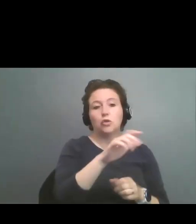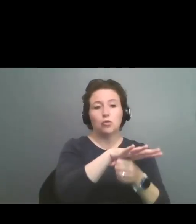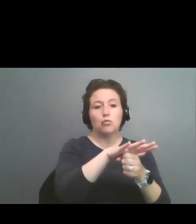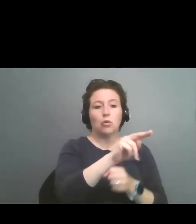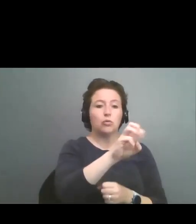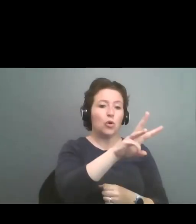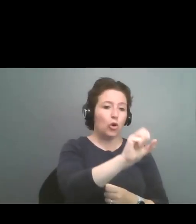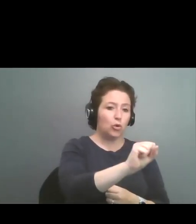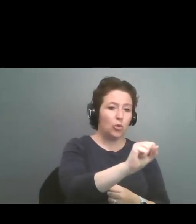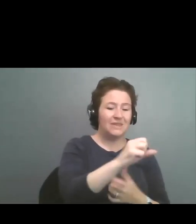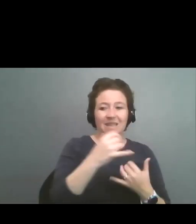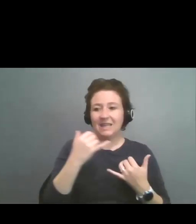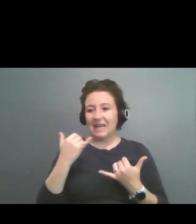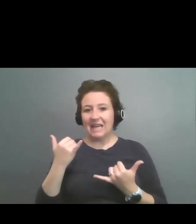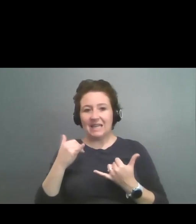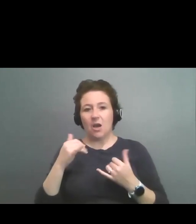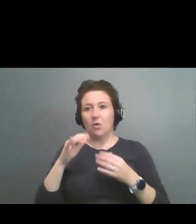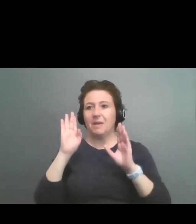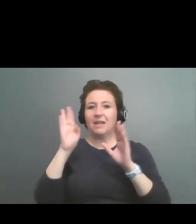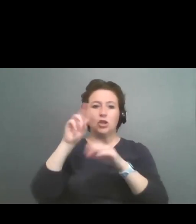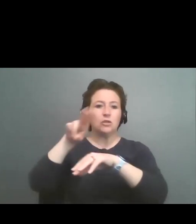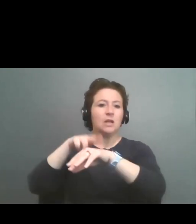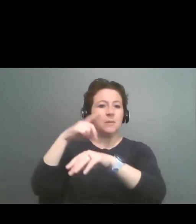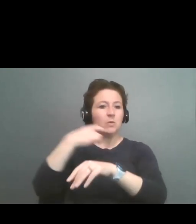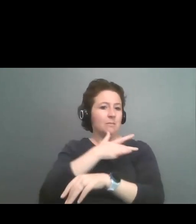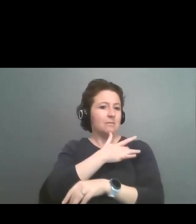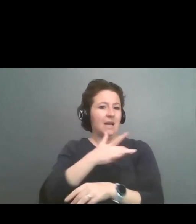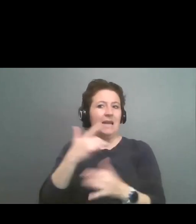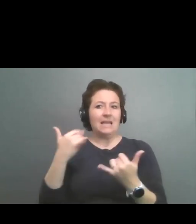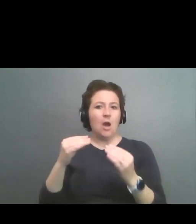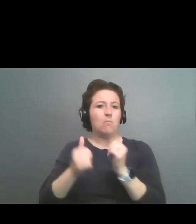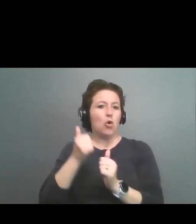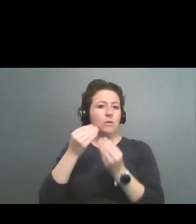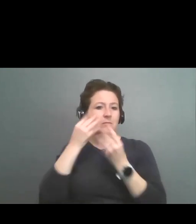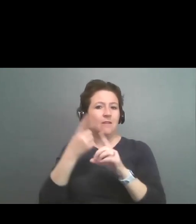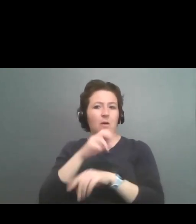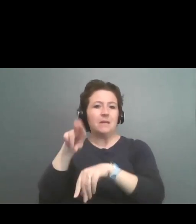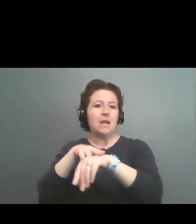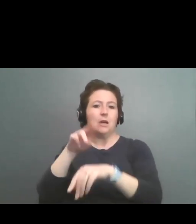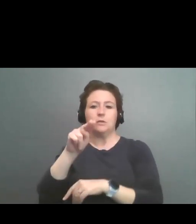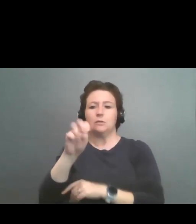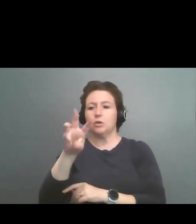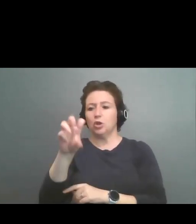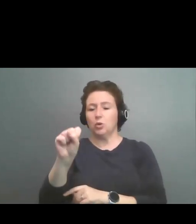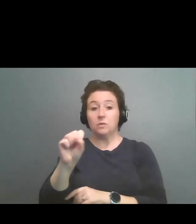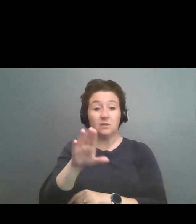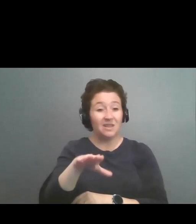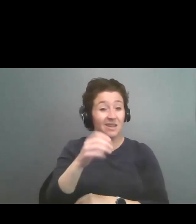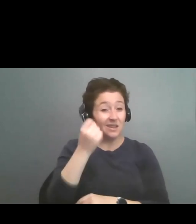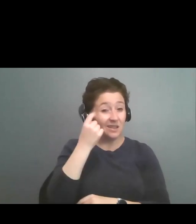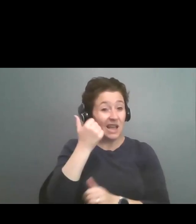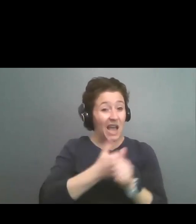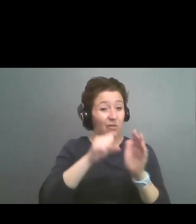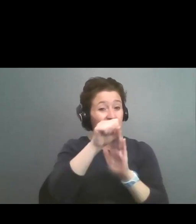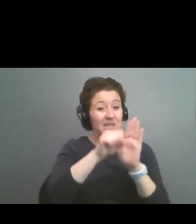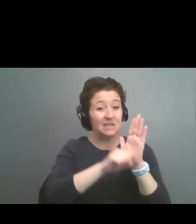to really getting our information from those national news media. And with that said, every state is different in their